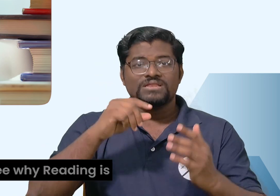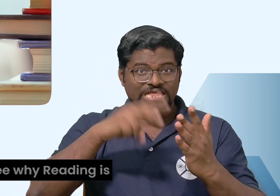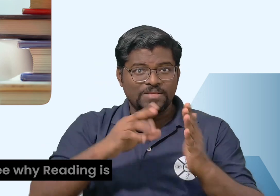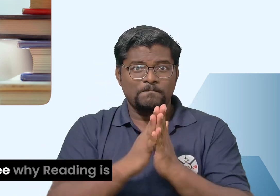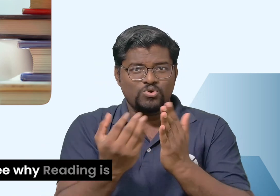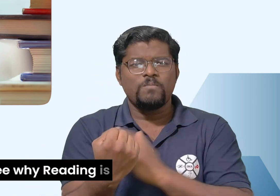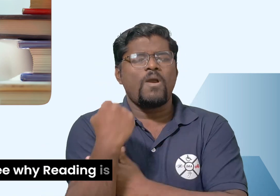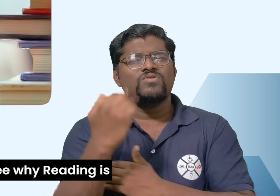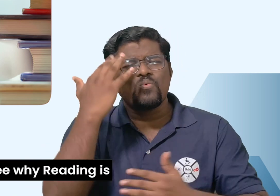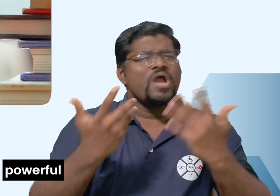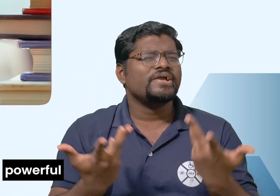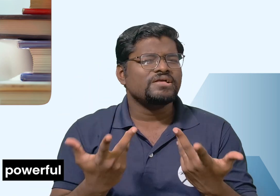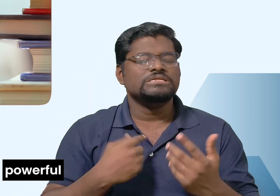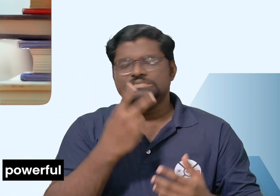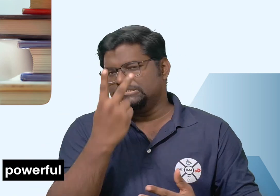Let's see why reading is powerful.